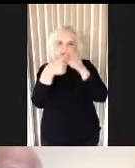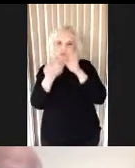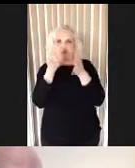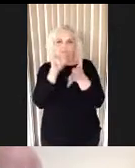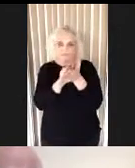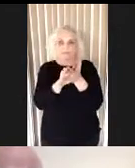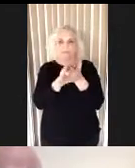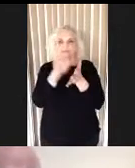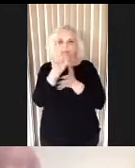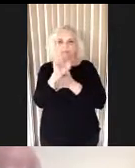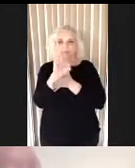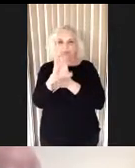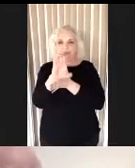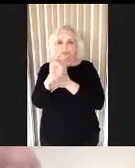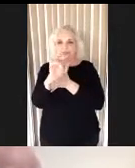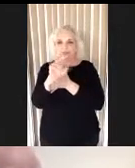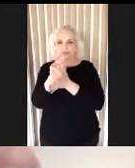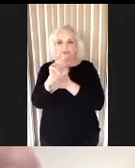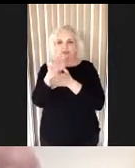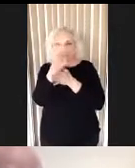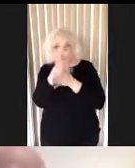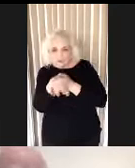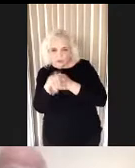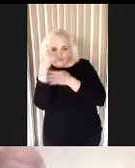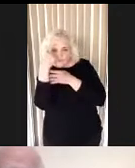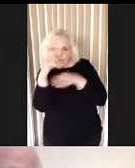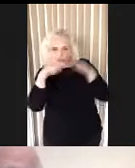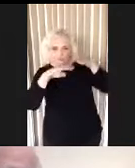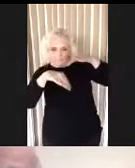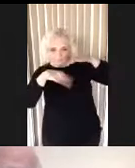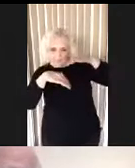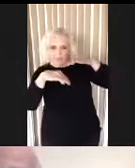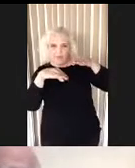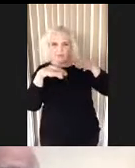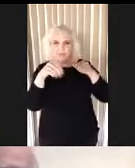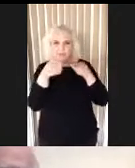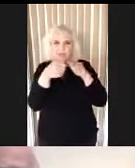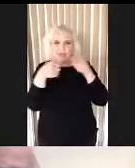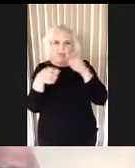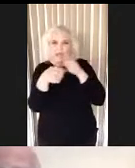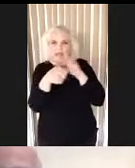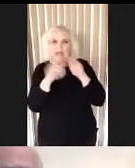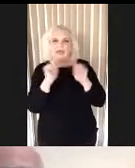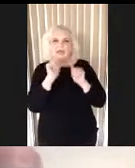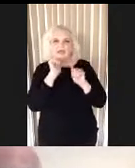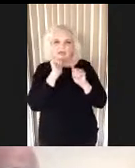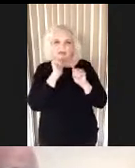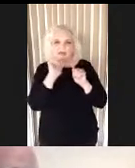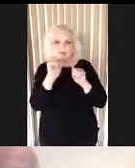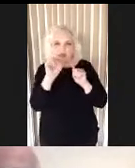if you scroll to the bottom, you're looking for a checkbox that says hide non-video